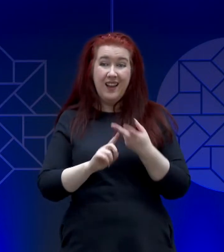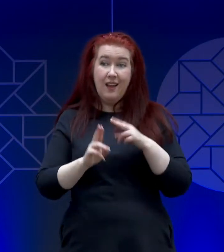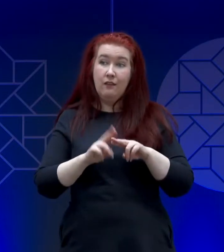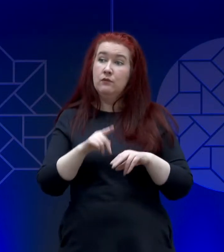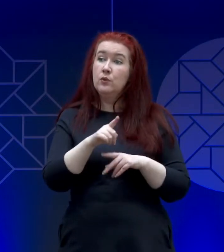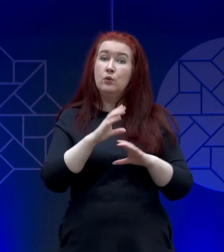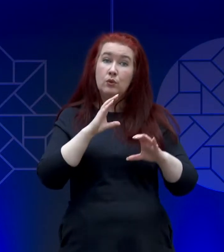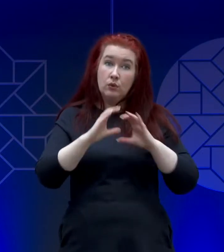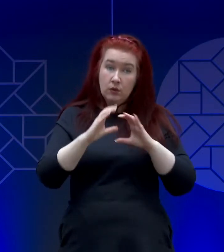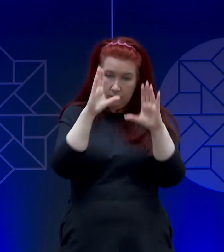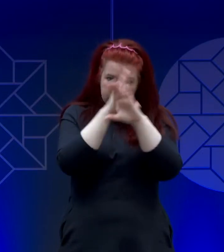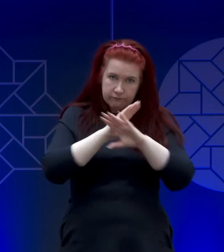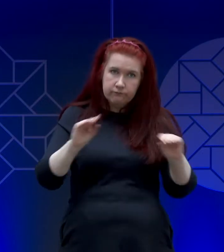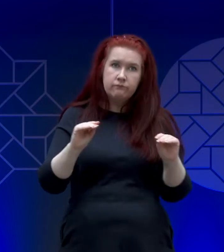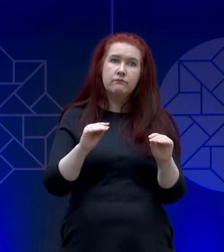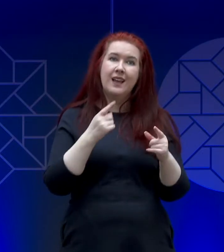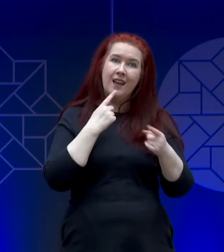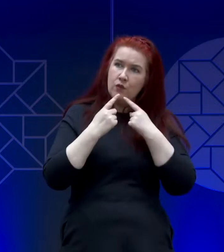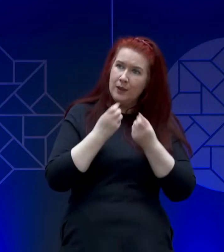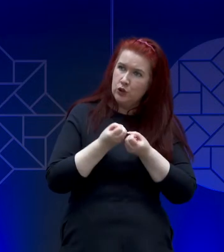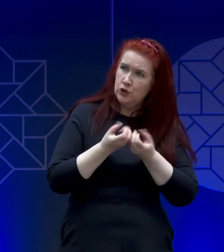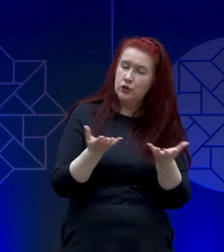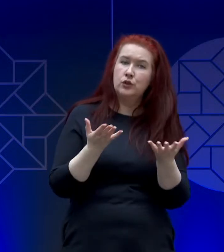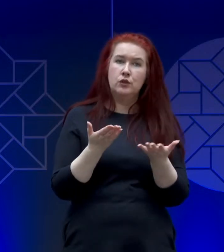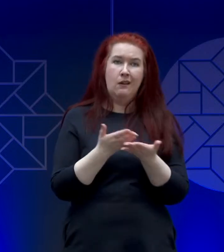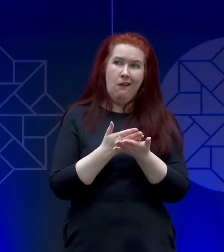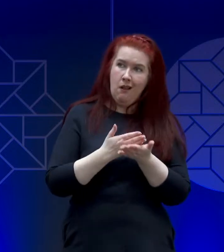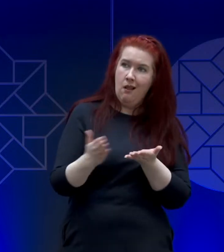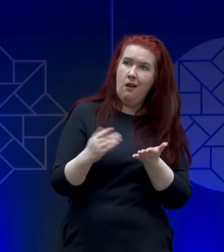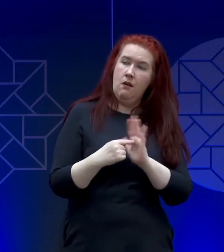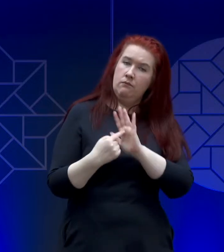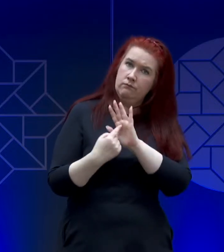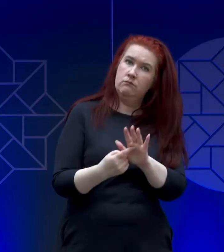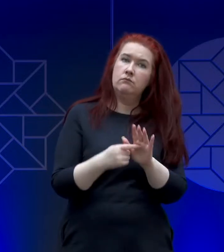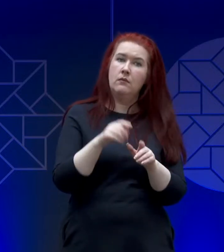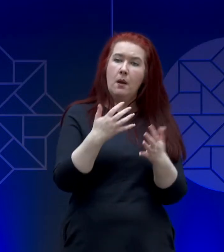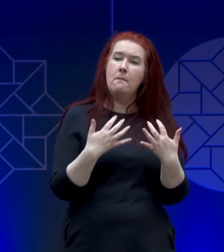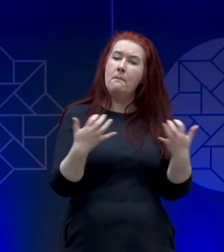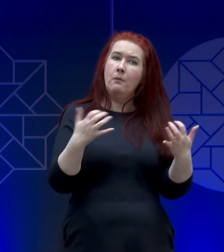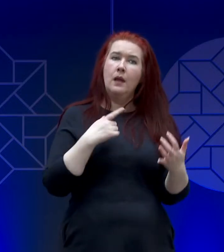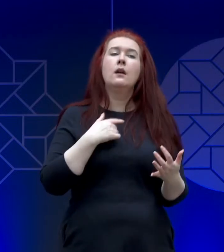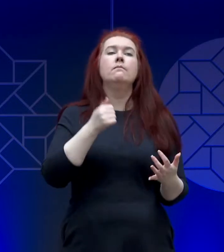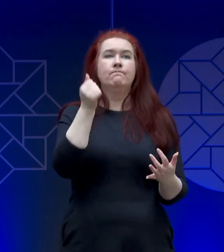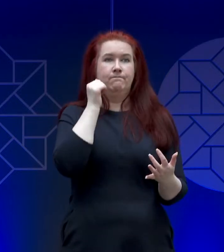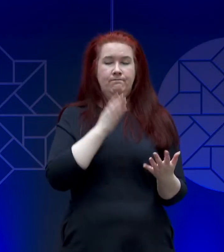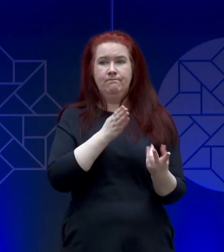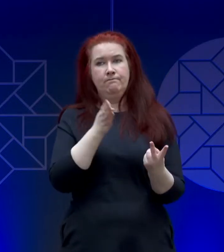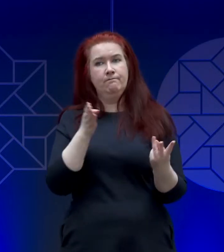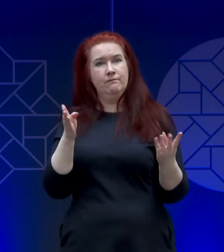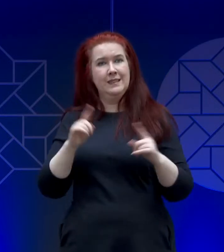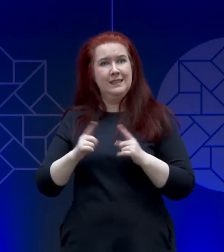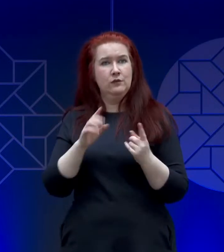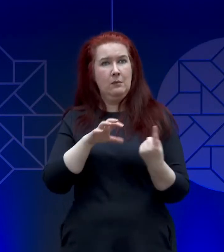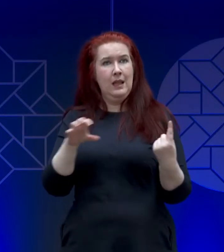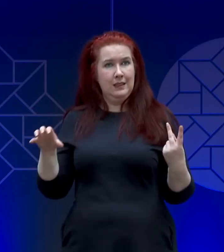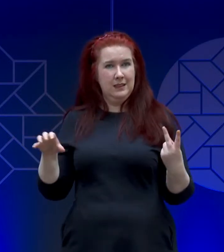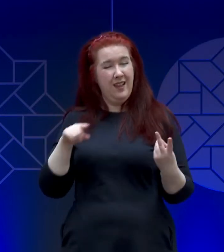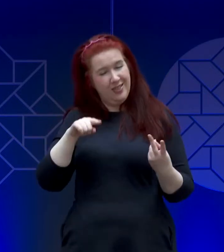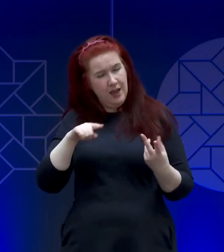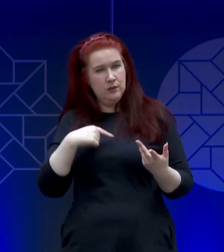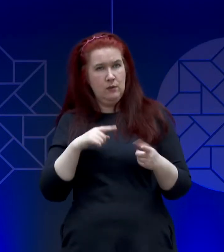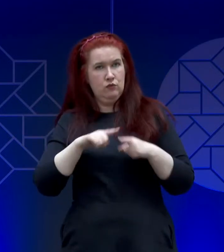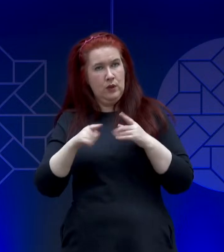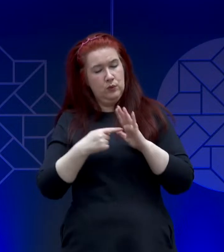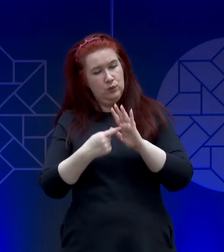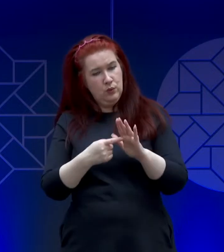communicate them effectively and openly and engage in a dialogue with the public. And that's what I'm signalling also as part of what